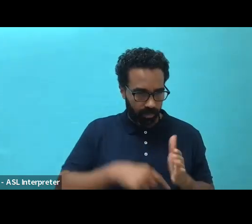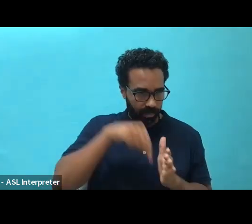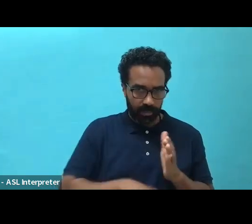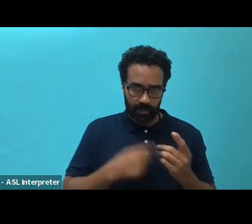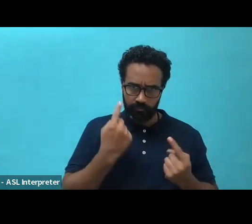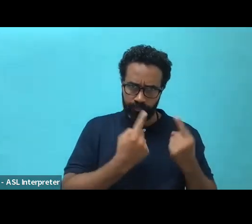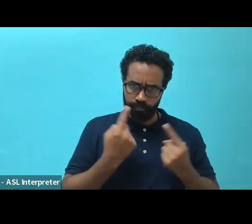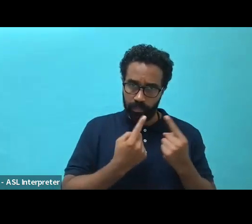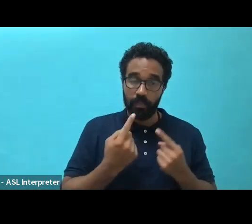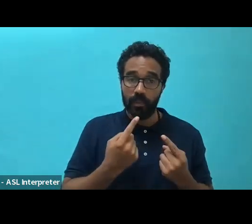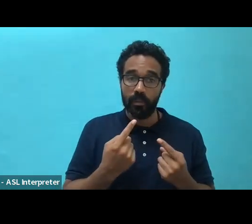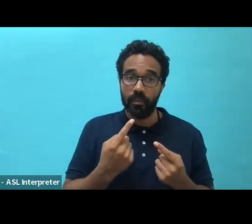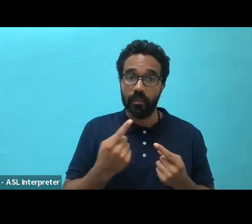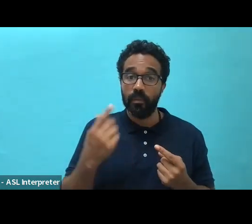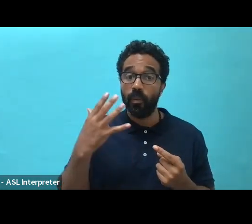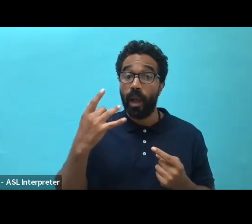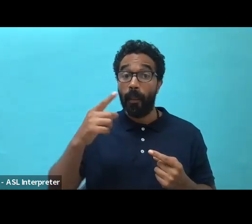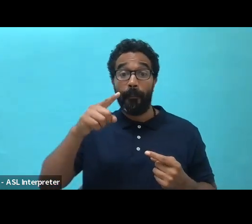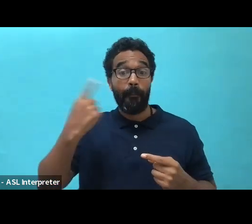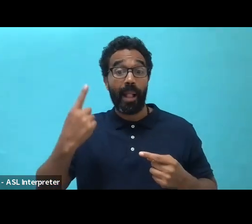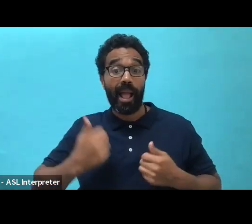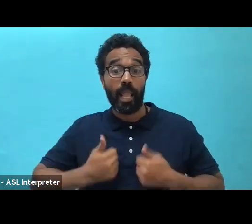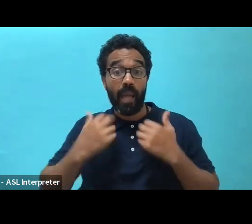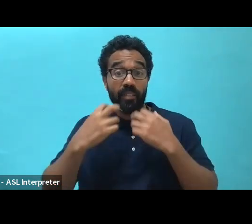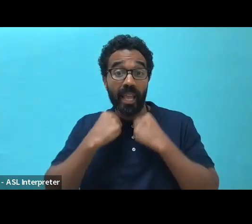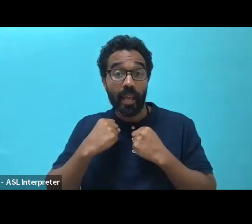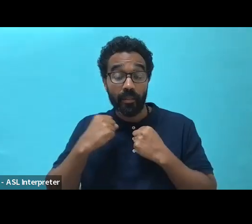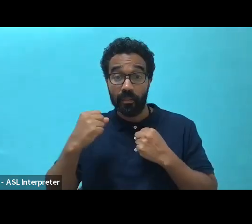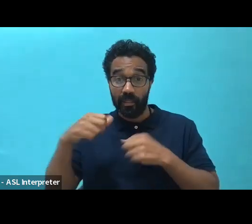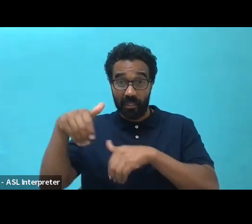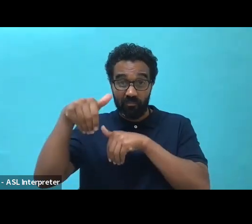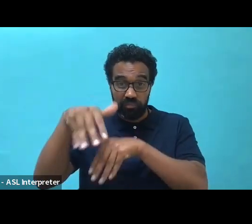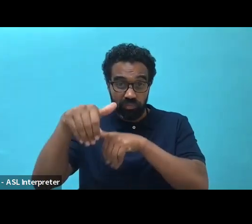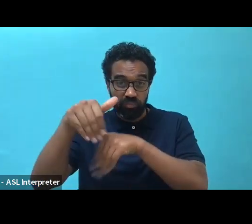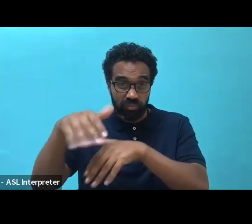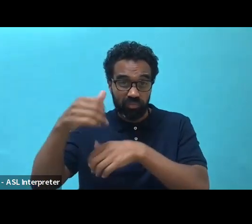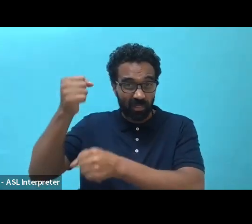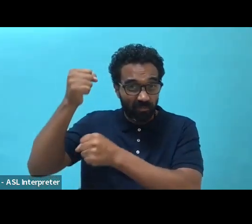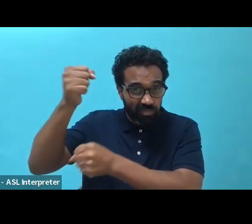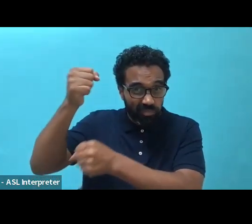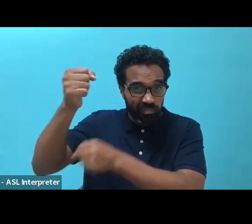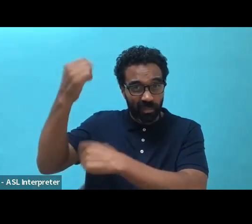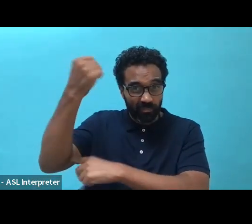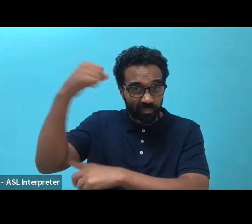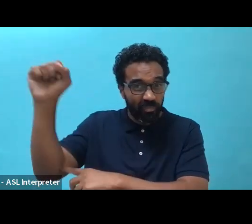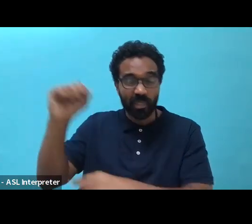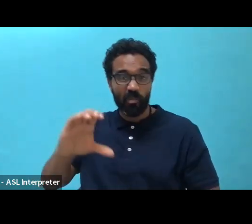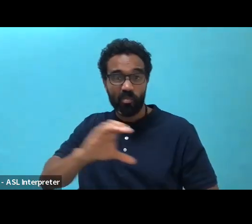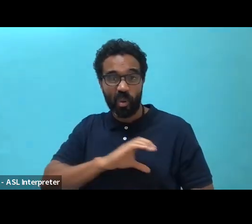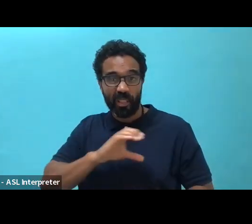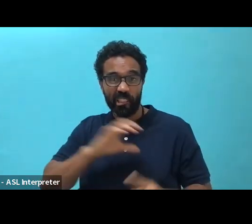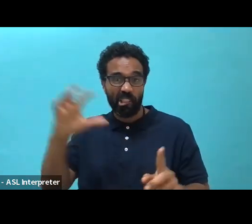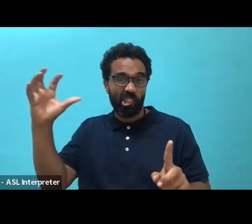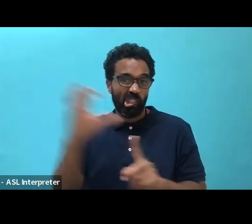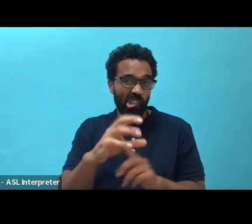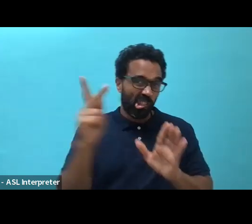Black Lives Matter was out in the streets calling out police violence against people of color. And we live